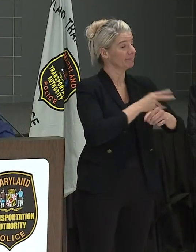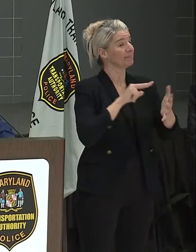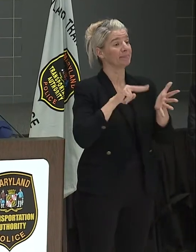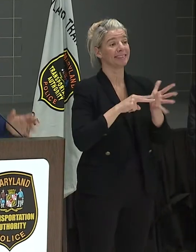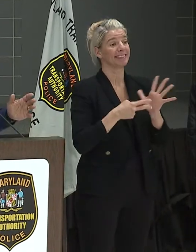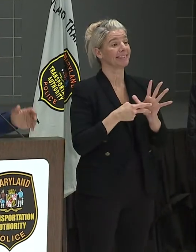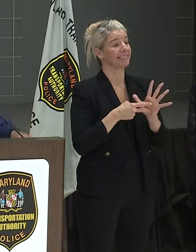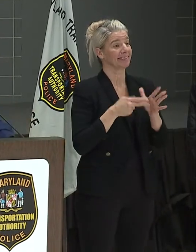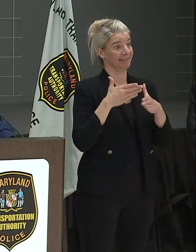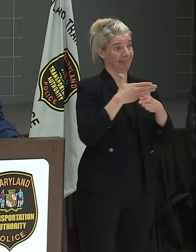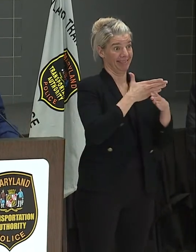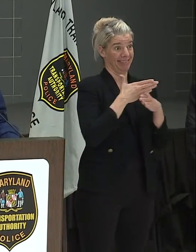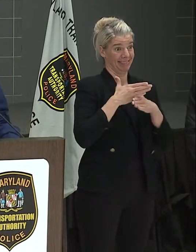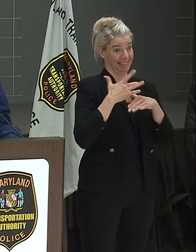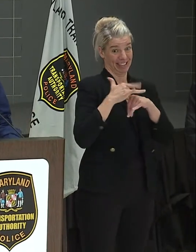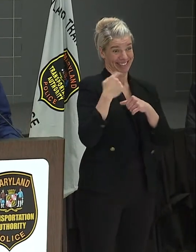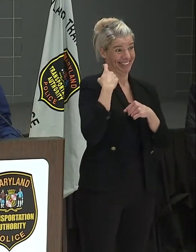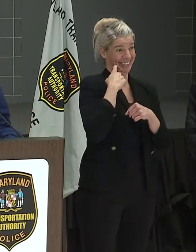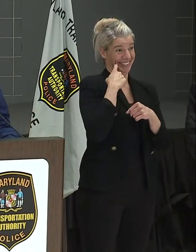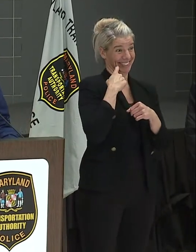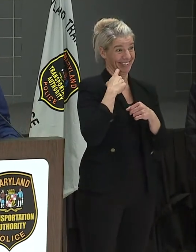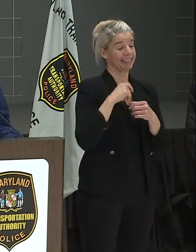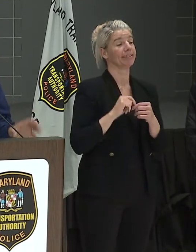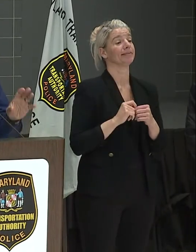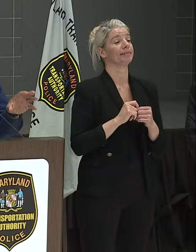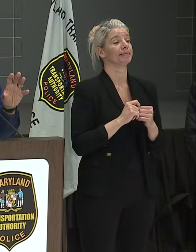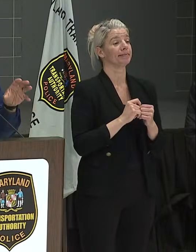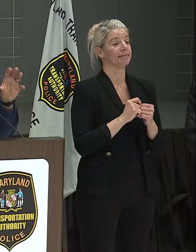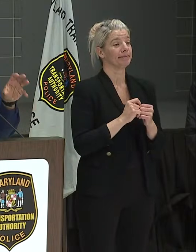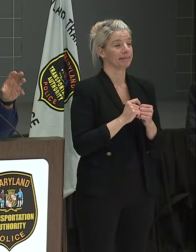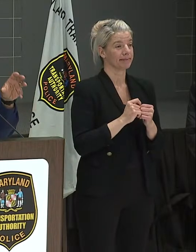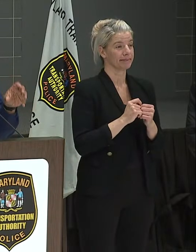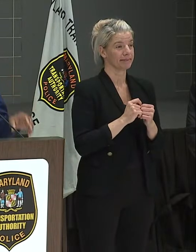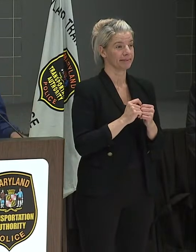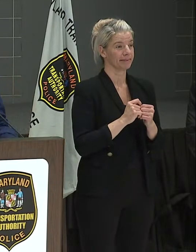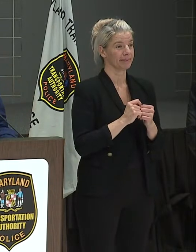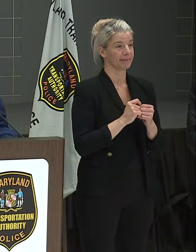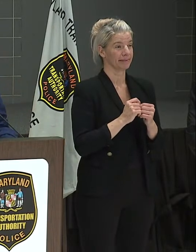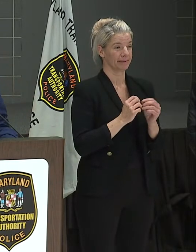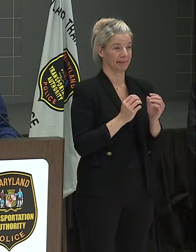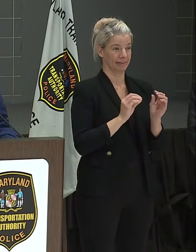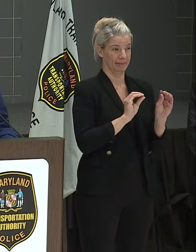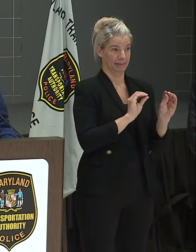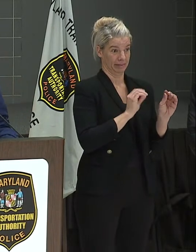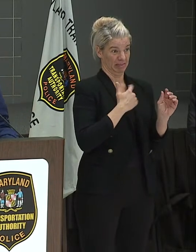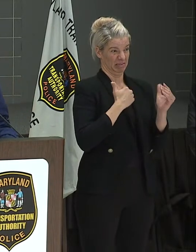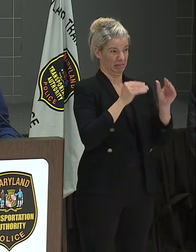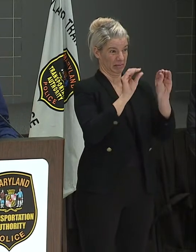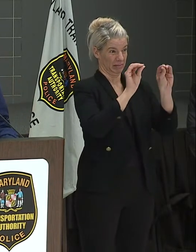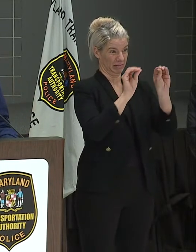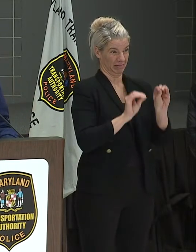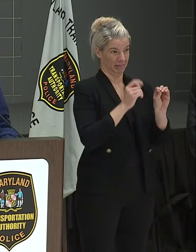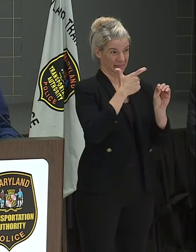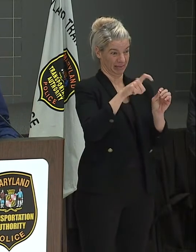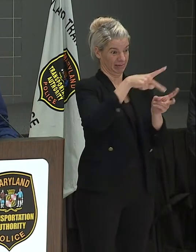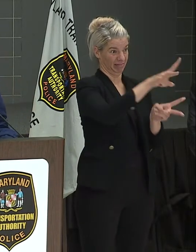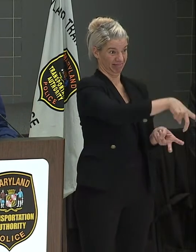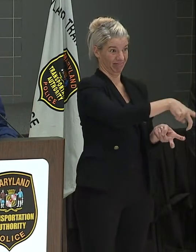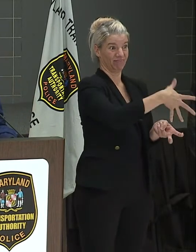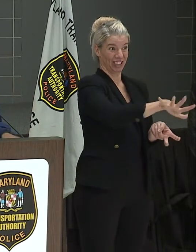all earlier this week that we had removed two of the larger submerged sections from the